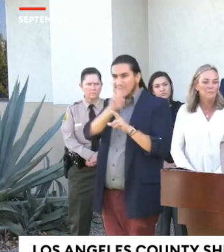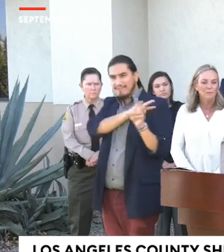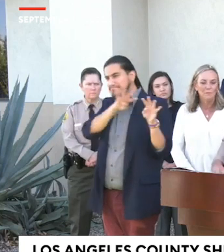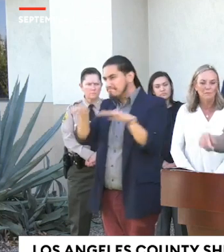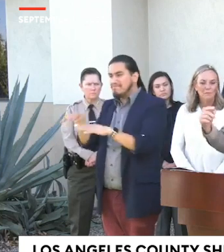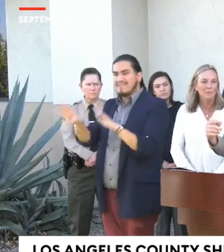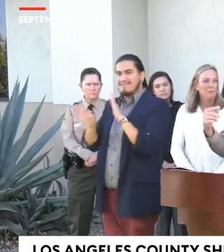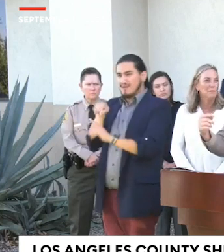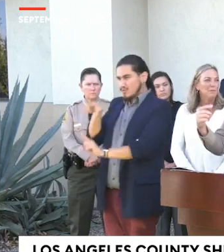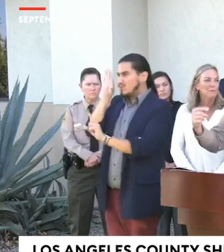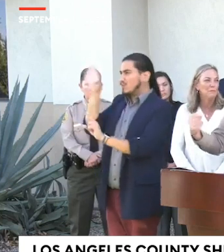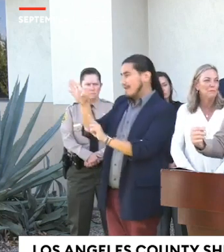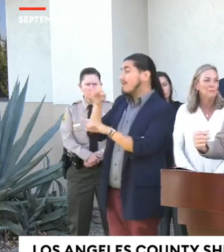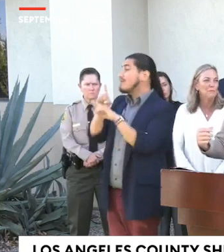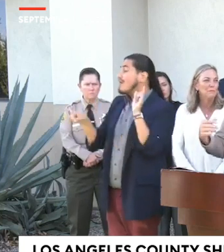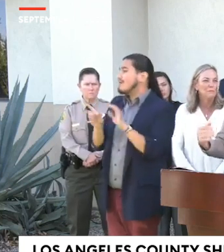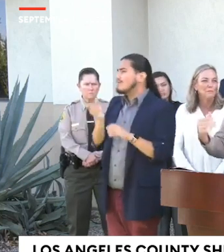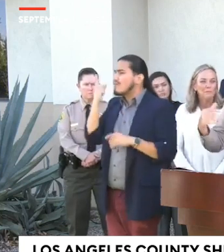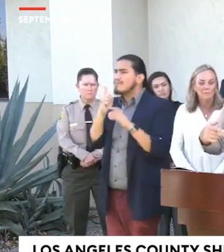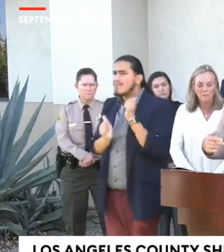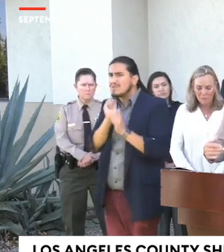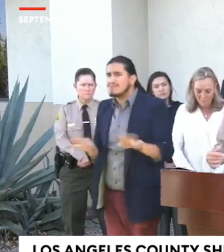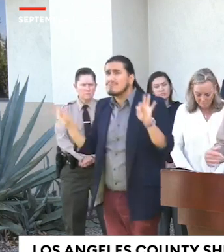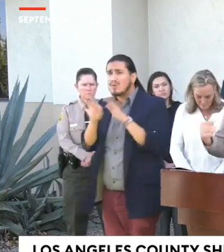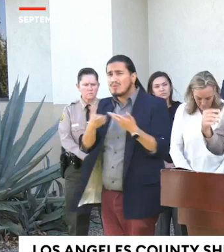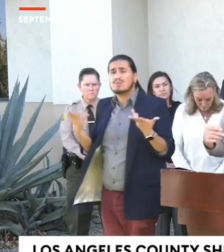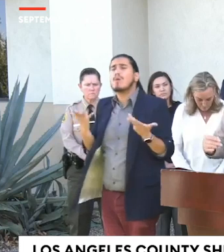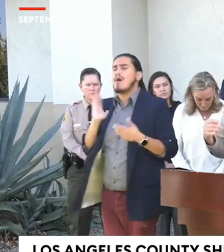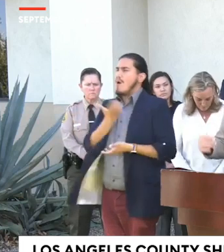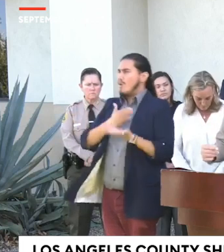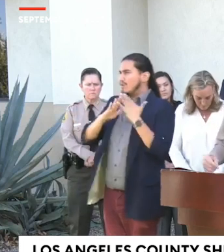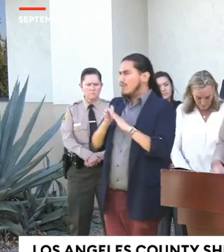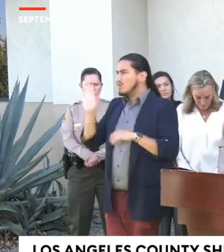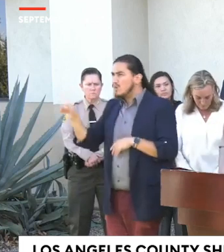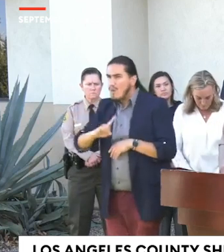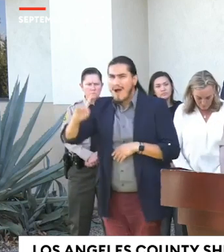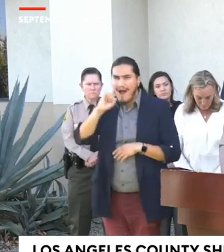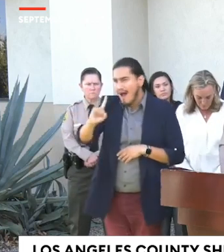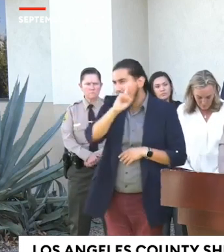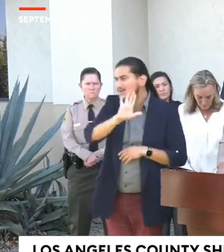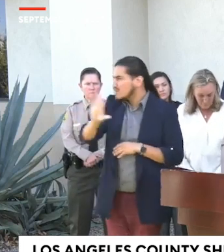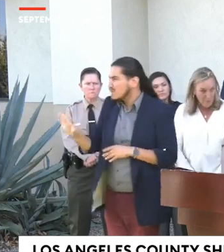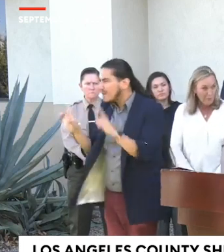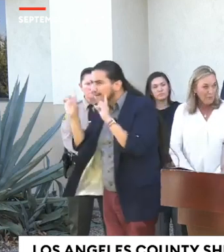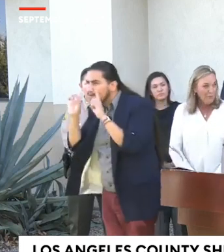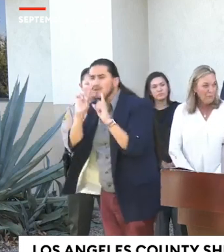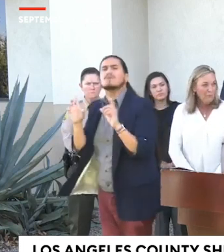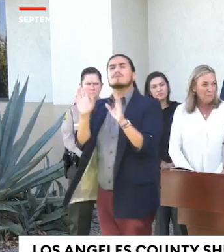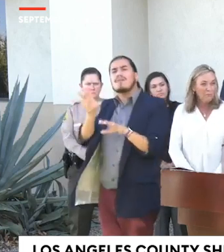you. But there's no more important resource than our community. Your eyes and ears will help us catch the